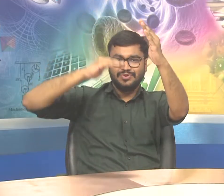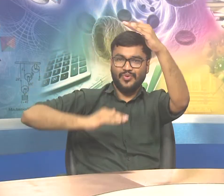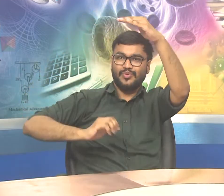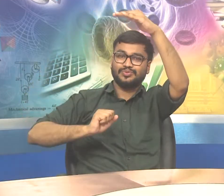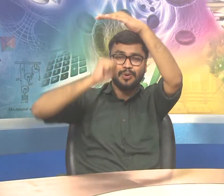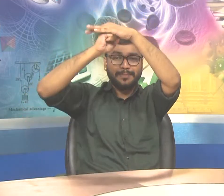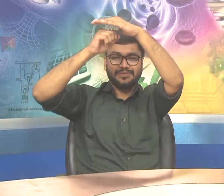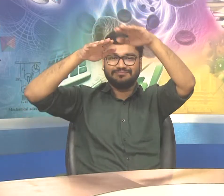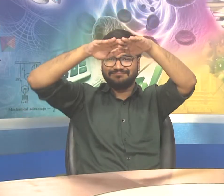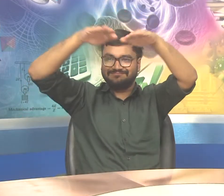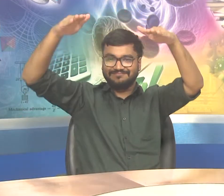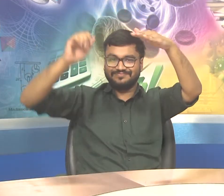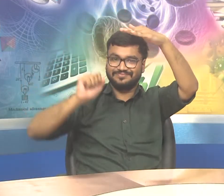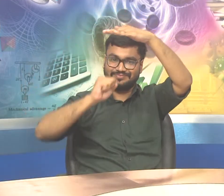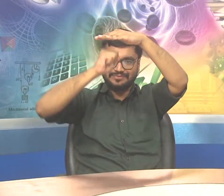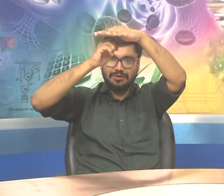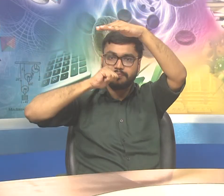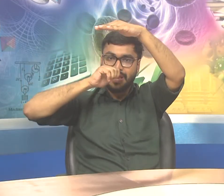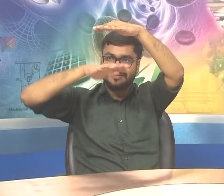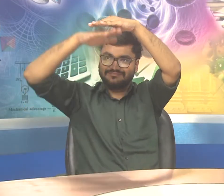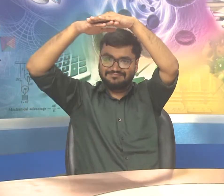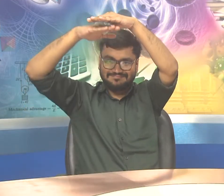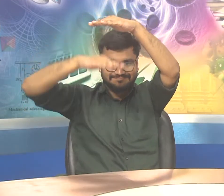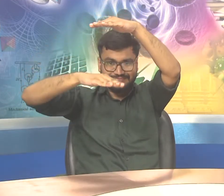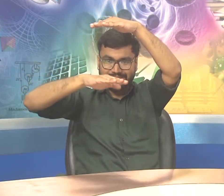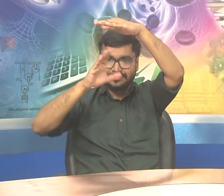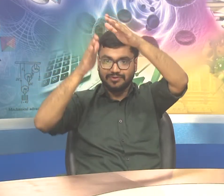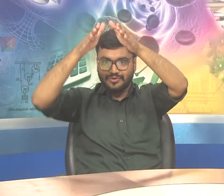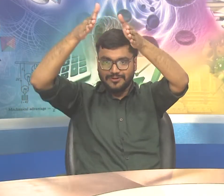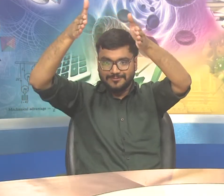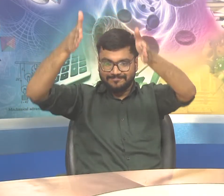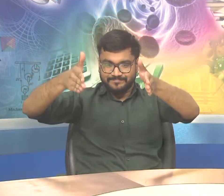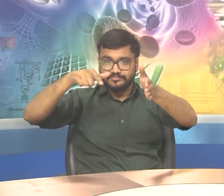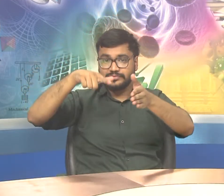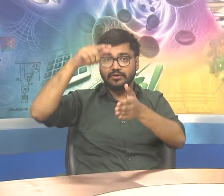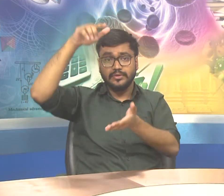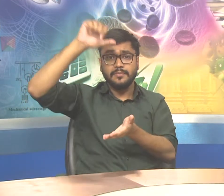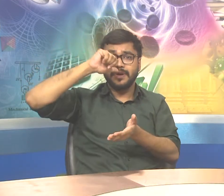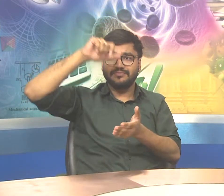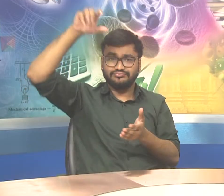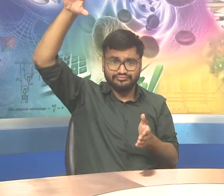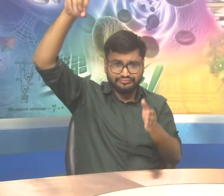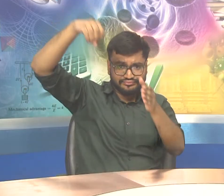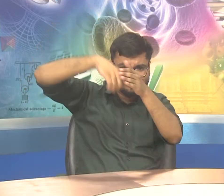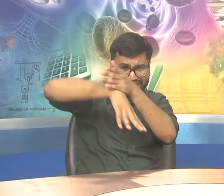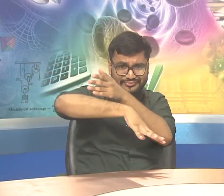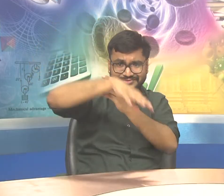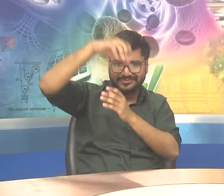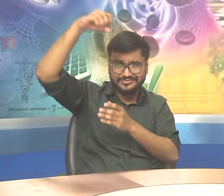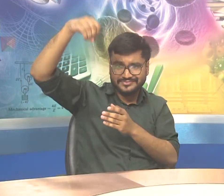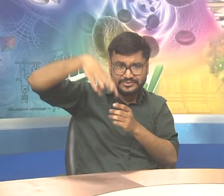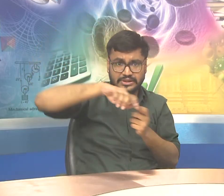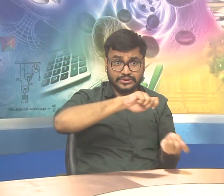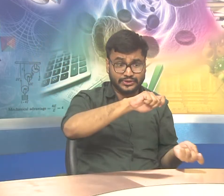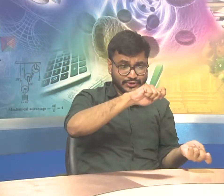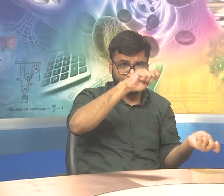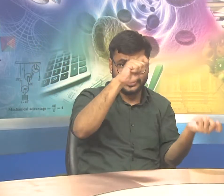An electric pump or motor changes electrical energy into mechanical energy.